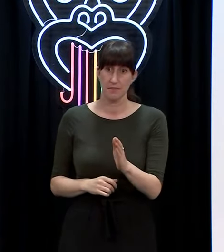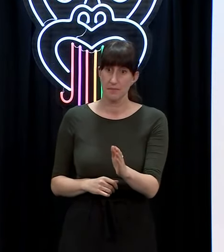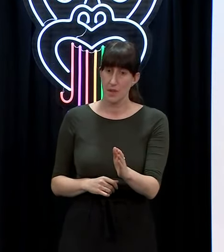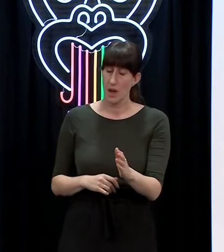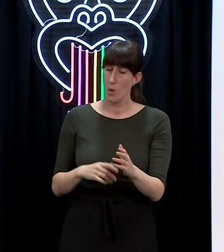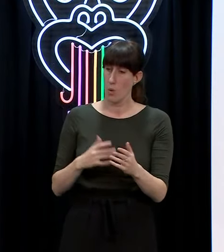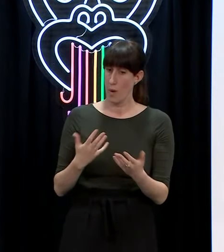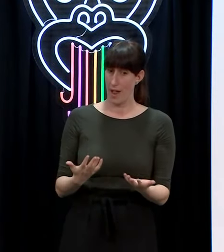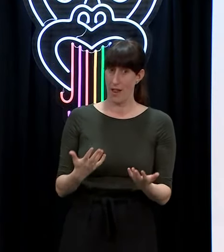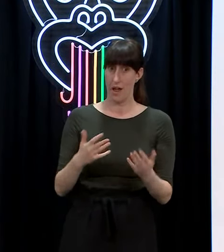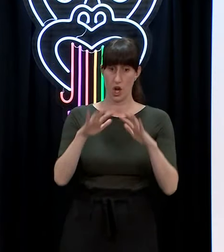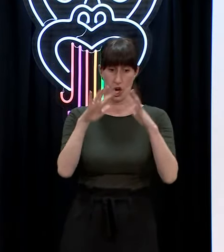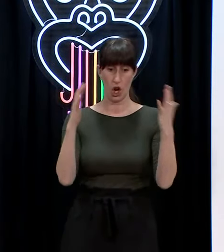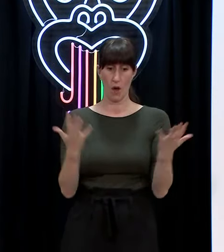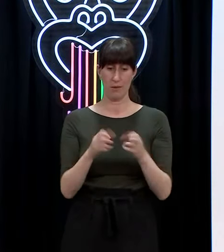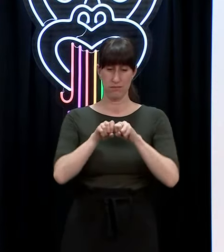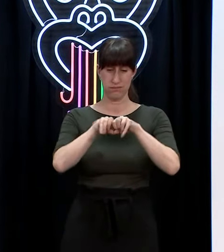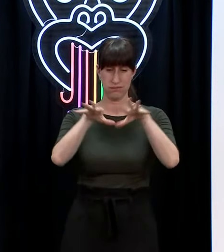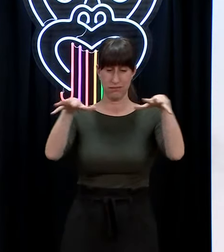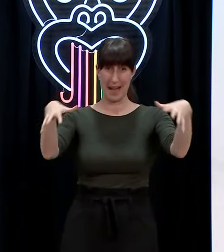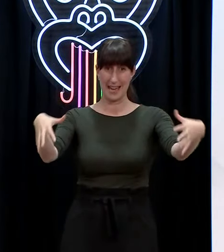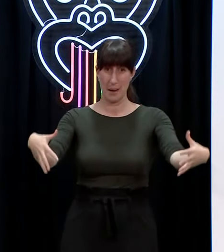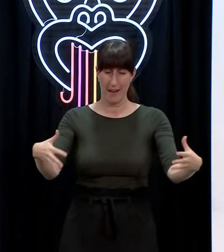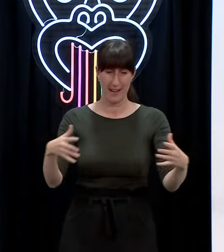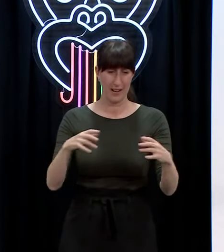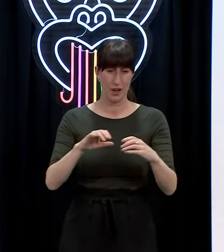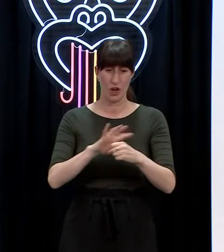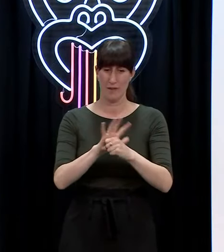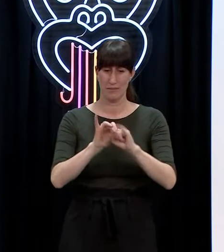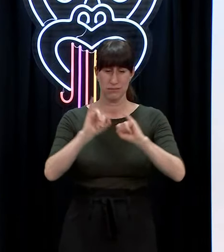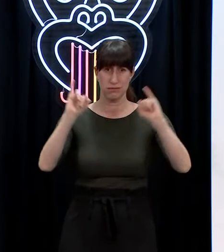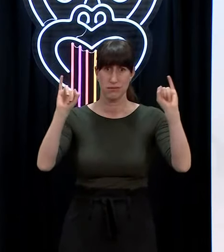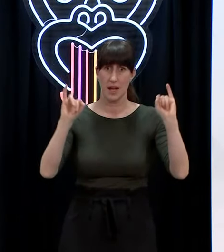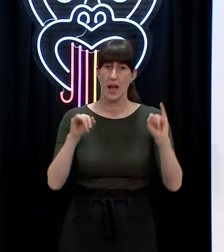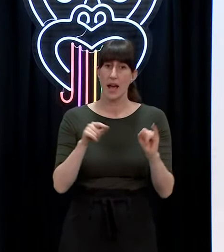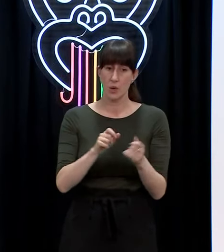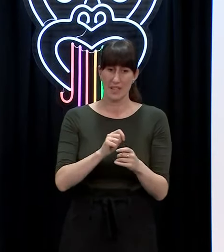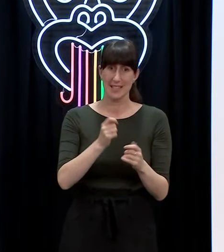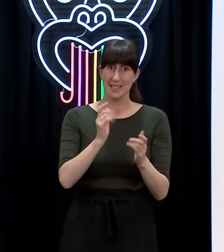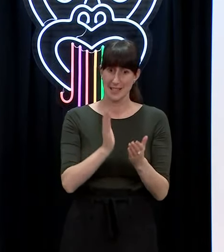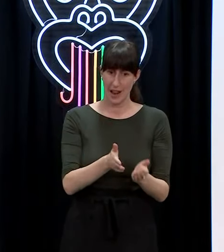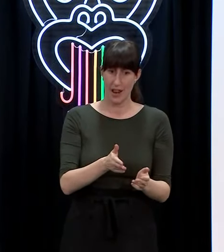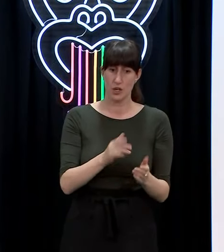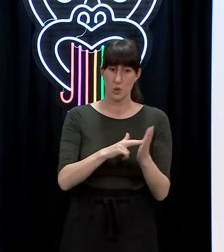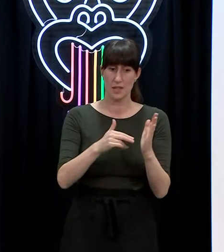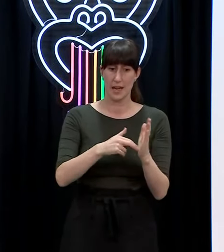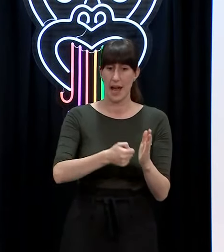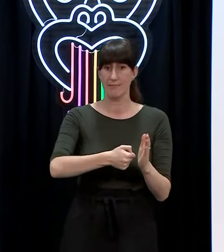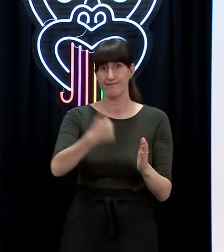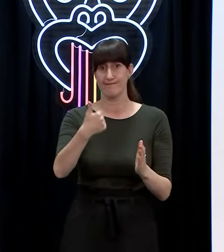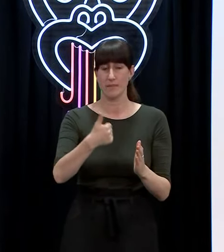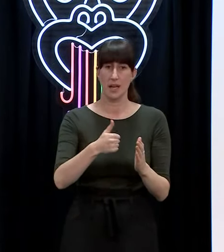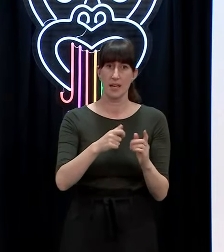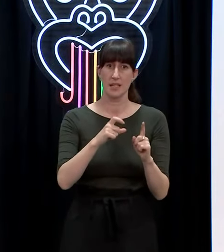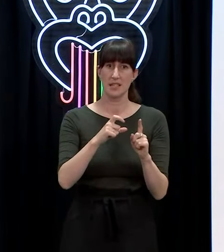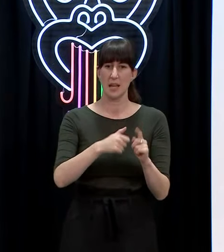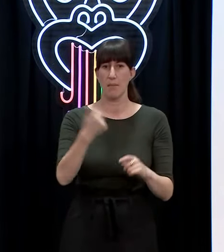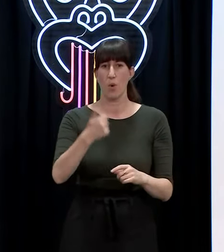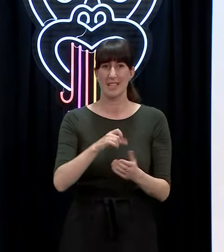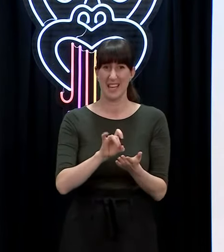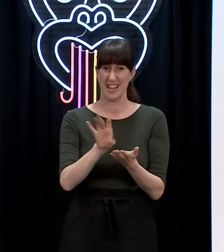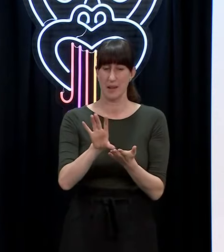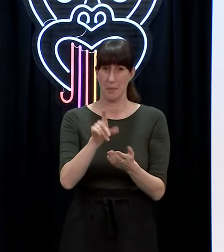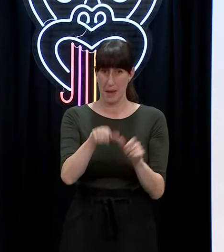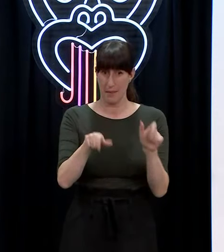pandemic, including to Fiji, who's having a really rough time at the moment. Look, that's not something that I have been briefed on, so it's